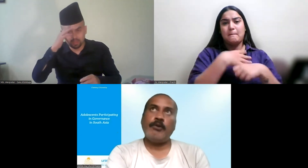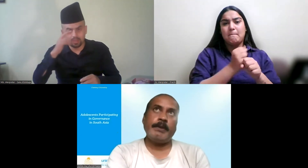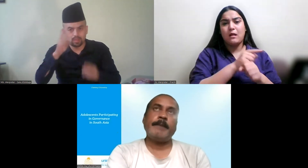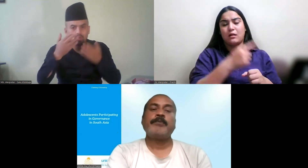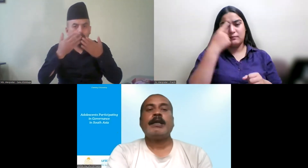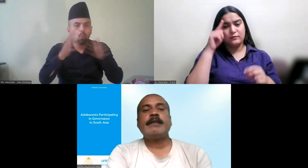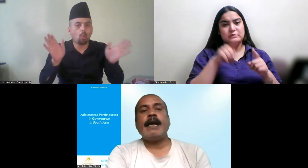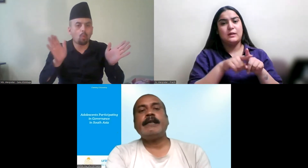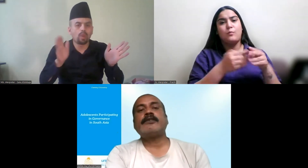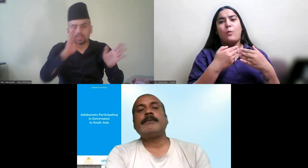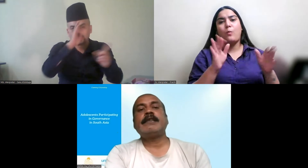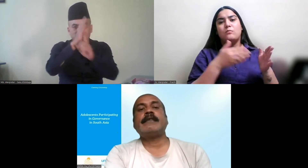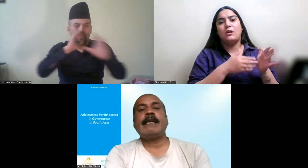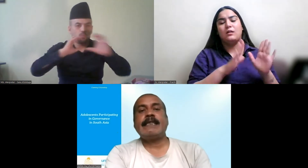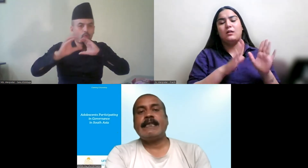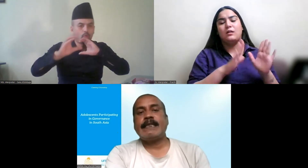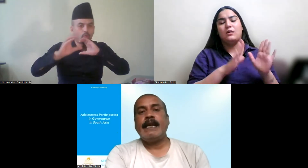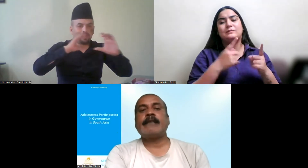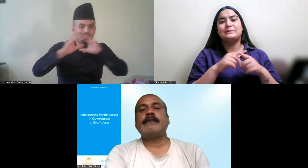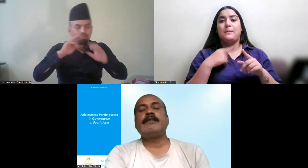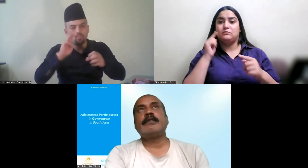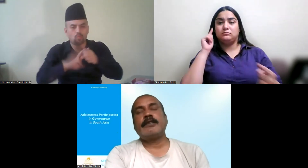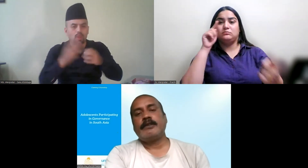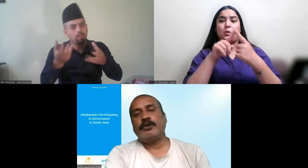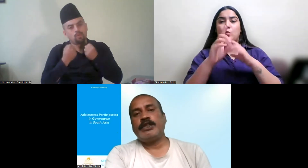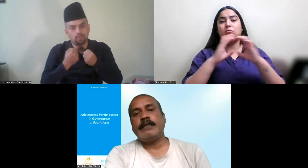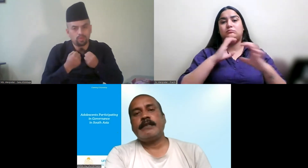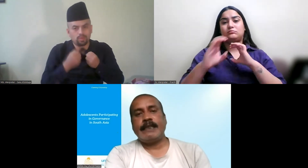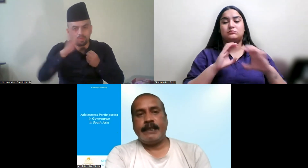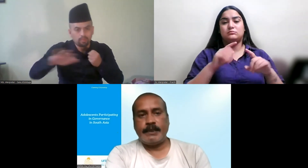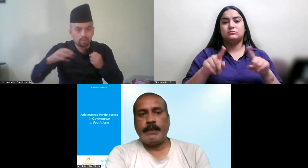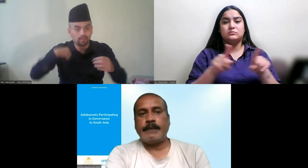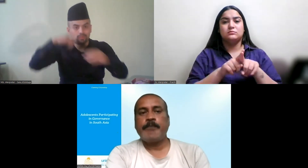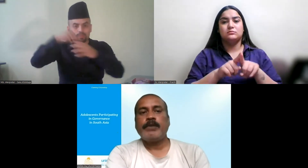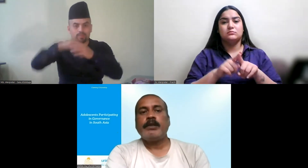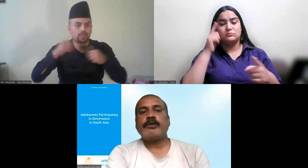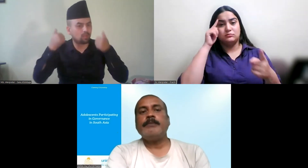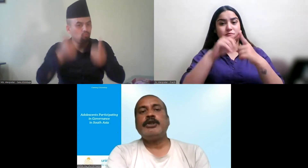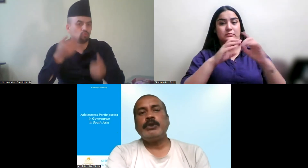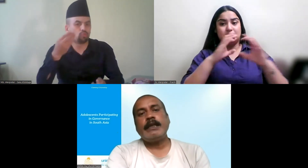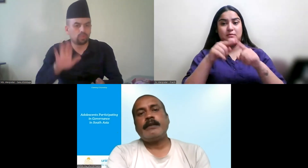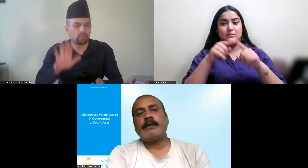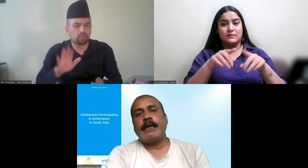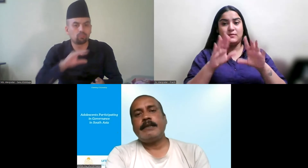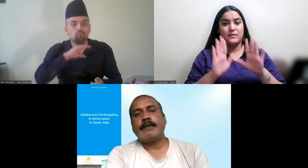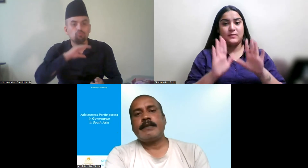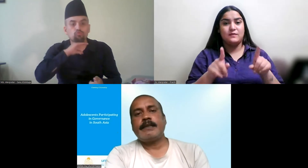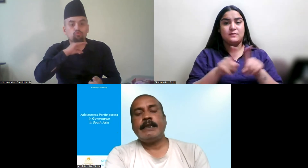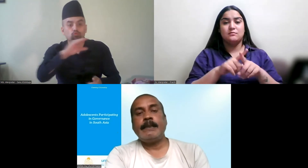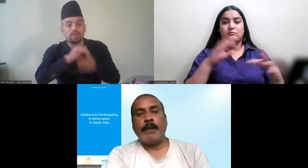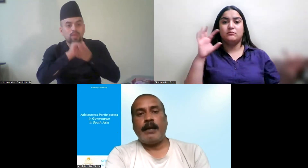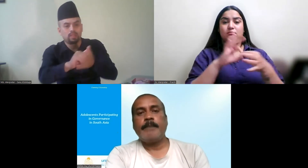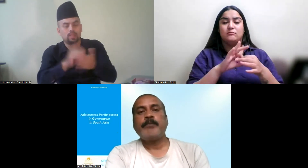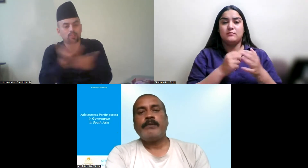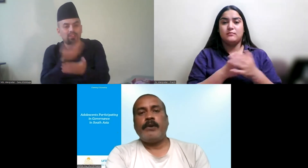have opened direct communication access as a result to children's engagement. Some youth-led organizations